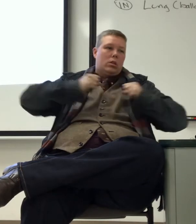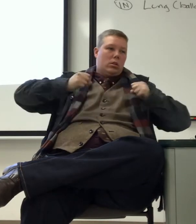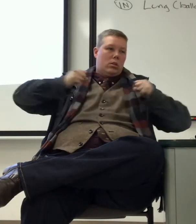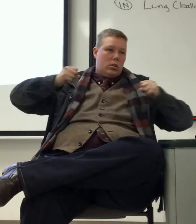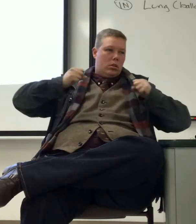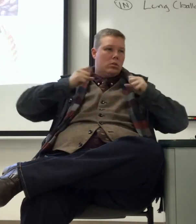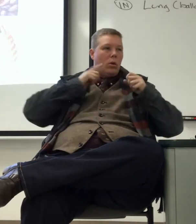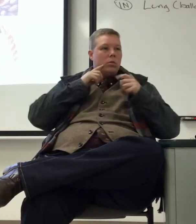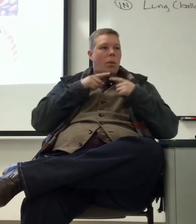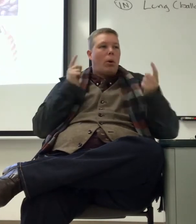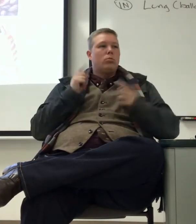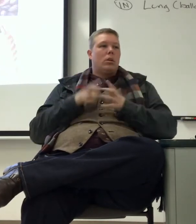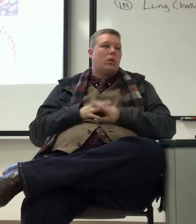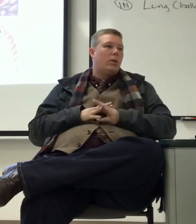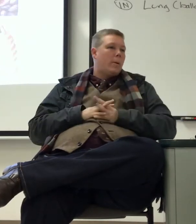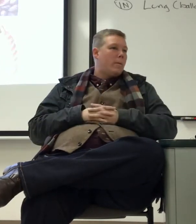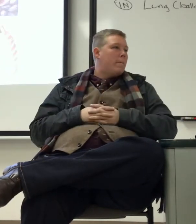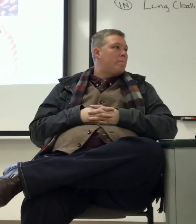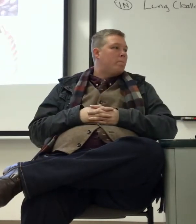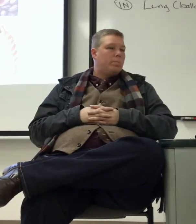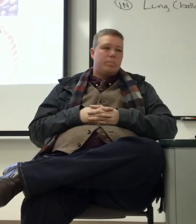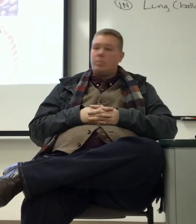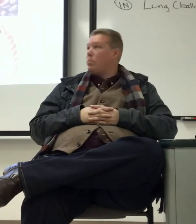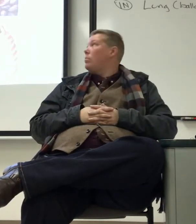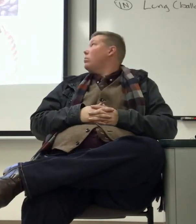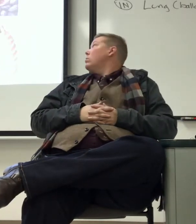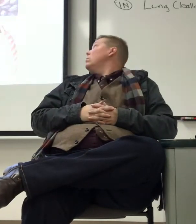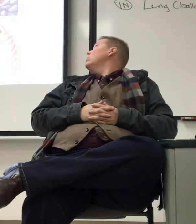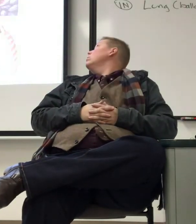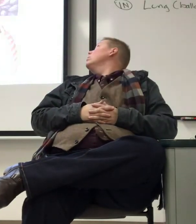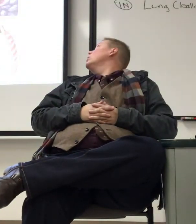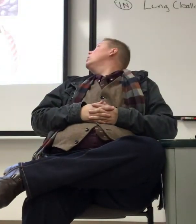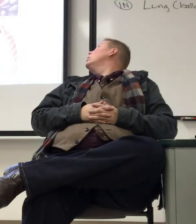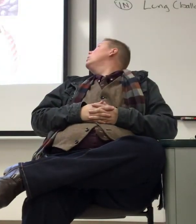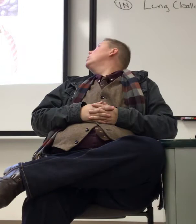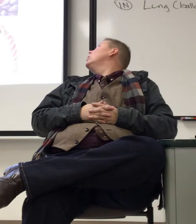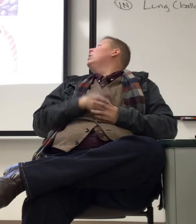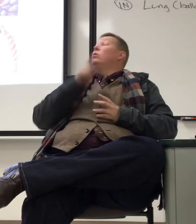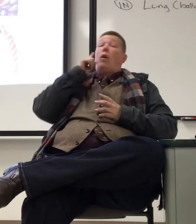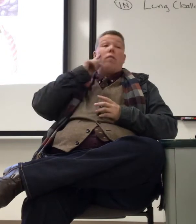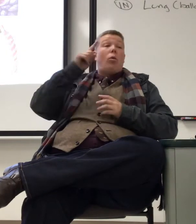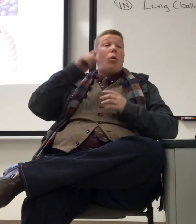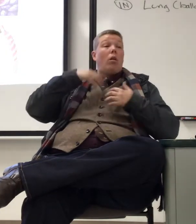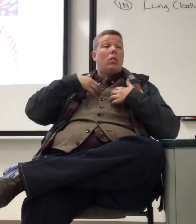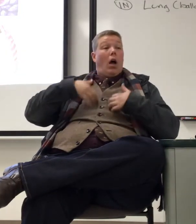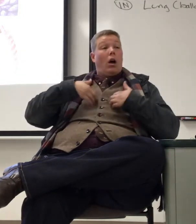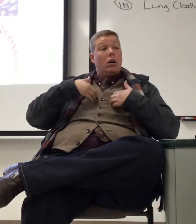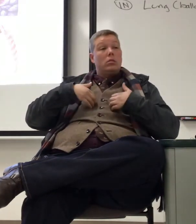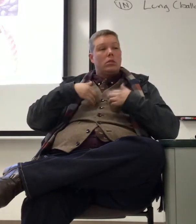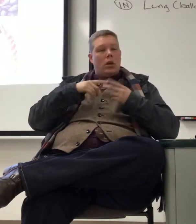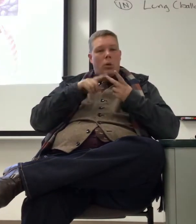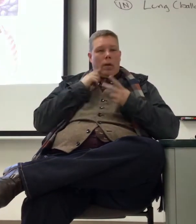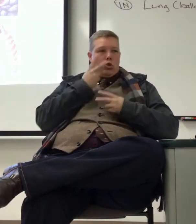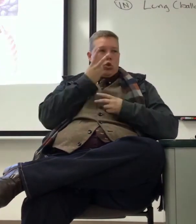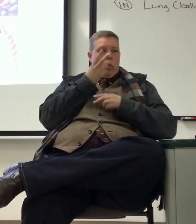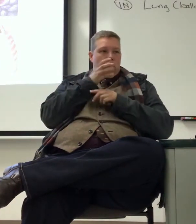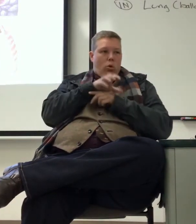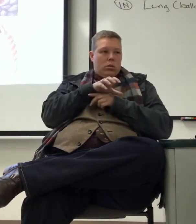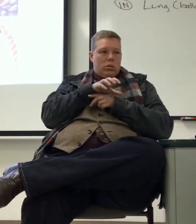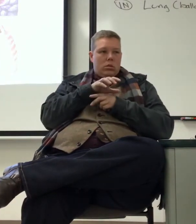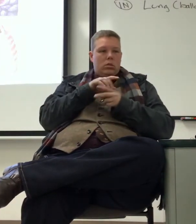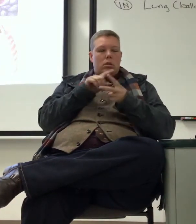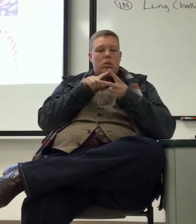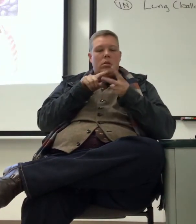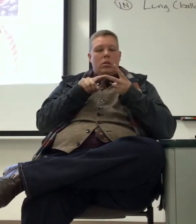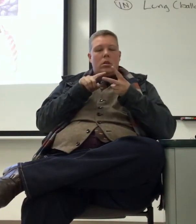chest wall and how they interact. And so for the chest wall, for the lungs, let's do that first. There are two forces to consider that make it act